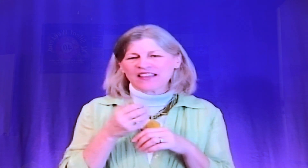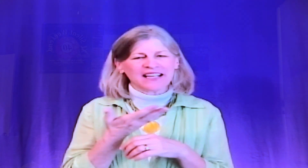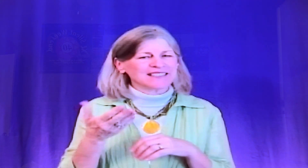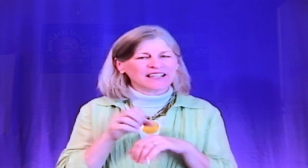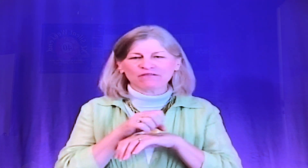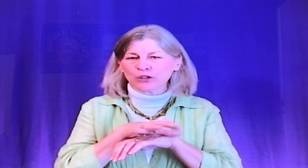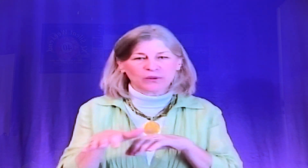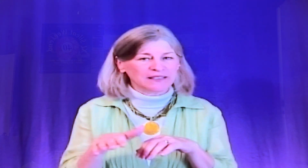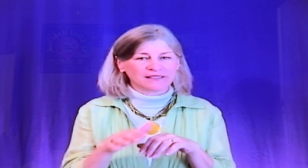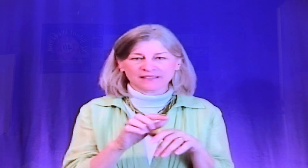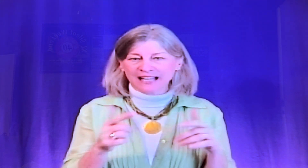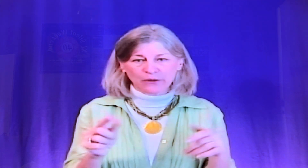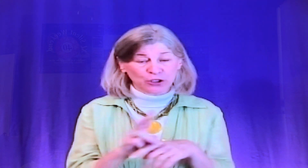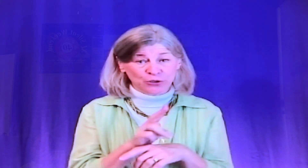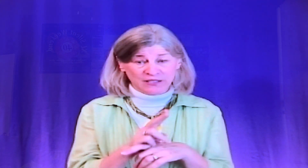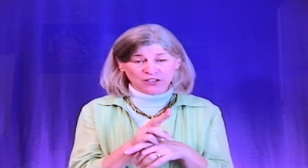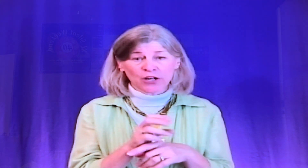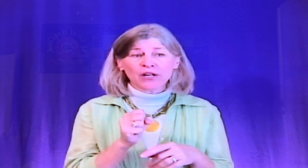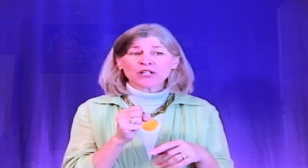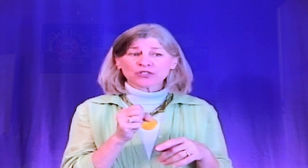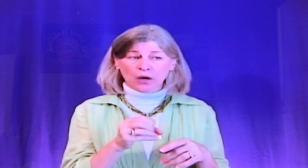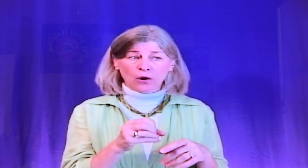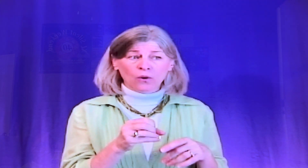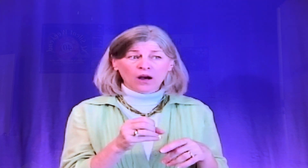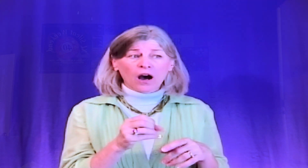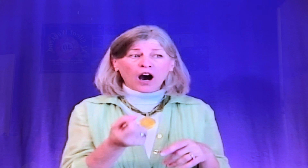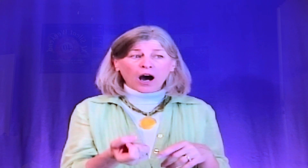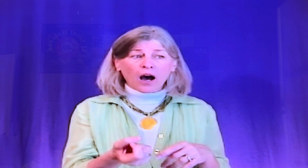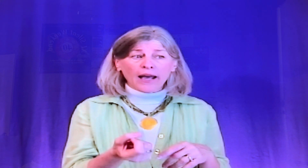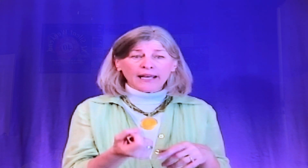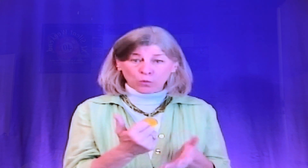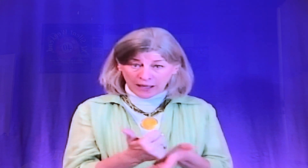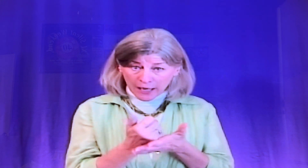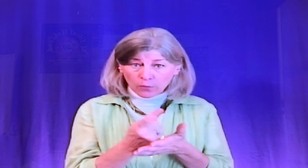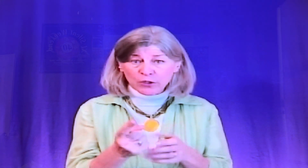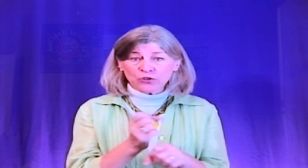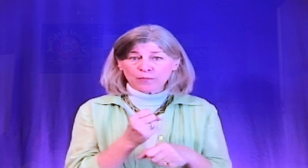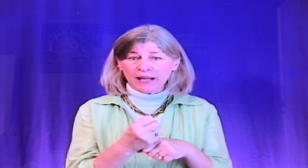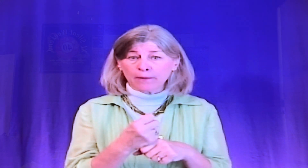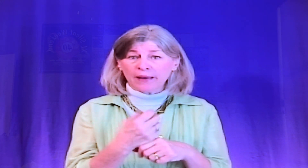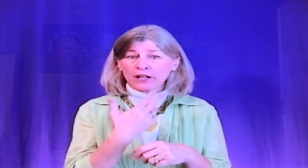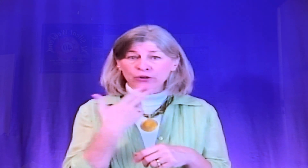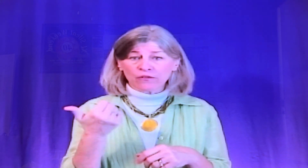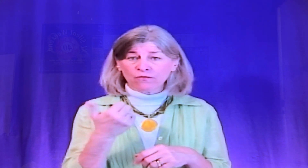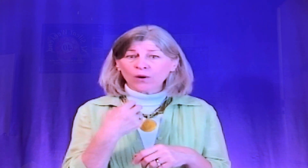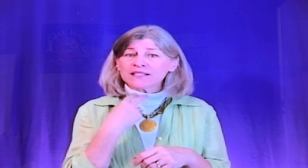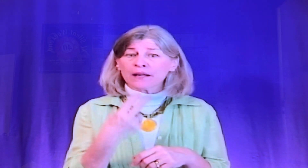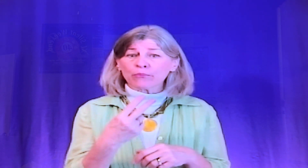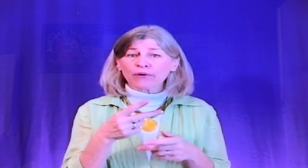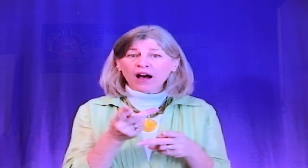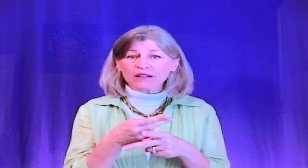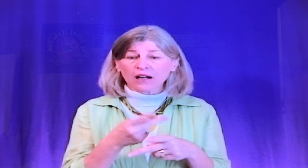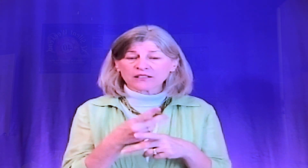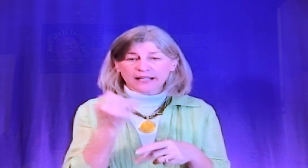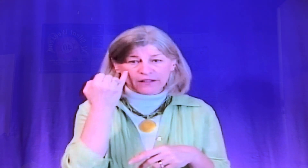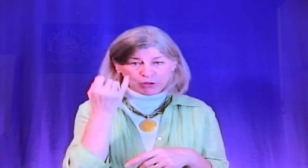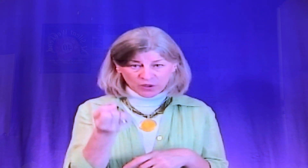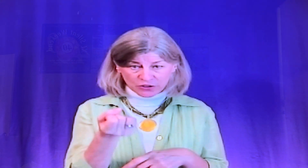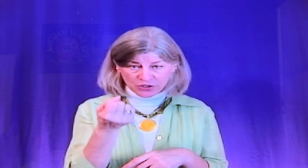things influence language usage. So it will help you to make a better voicing product if you